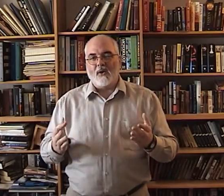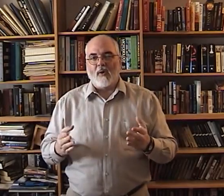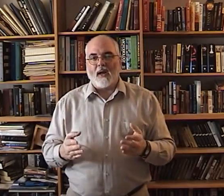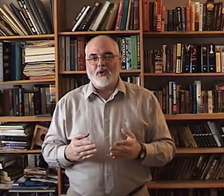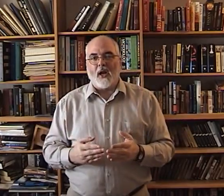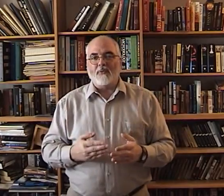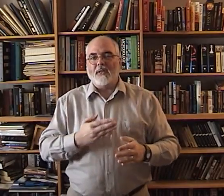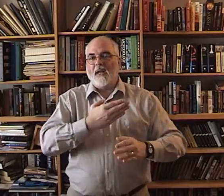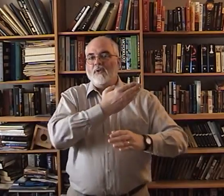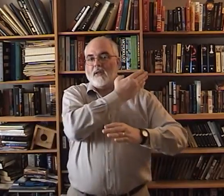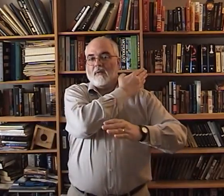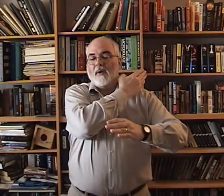karate chop just to give you